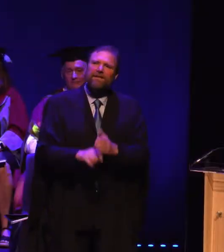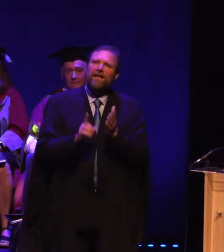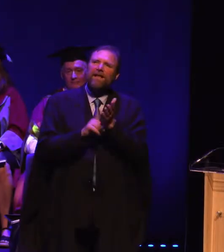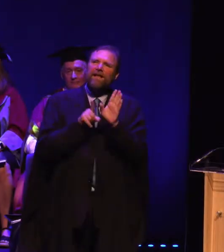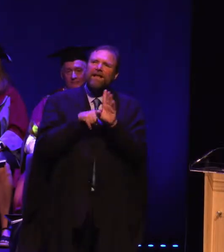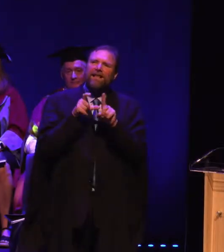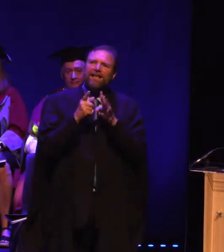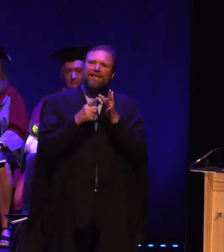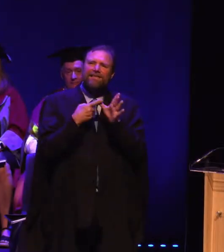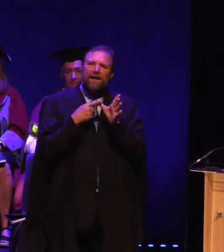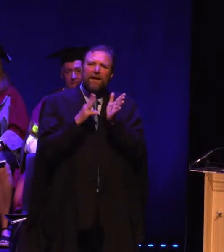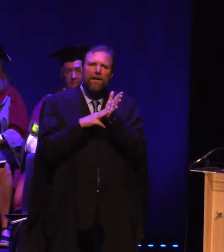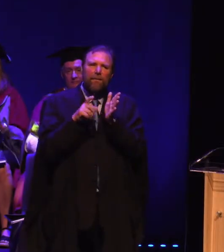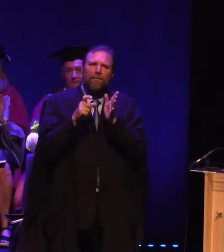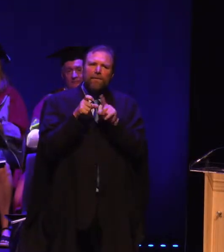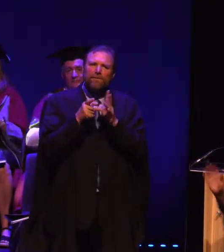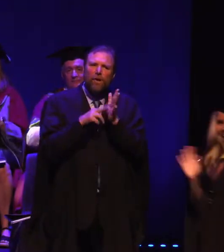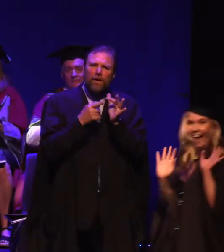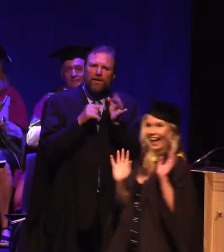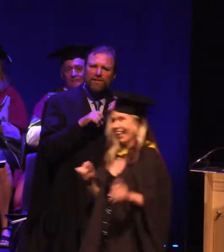Lydia MacDonald.